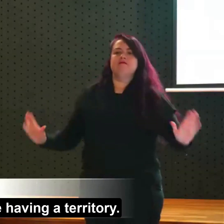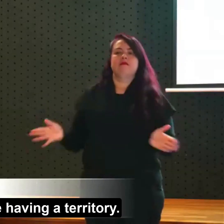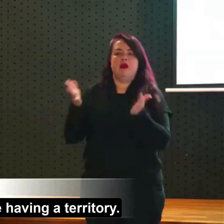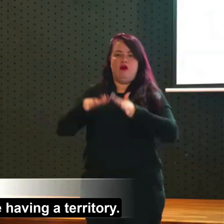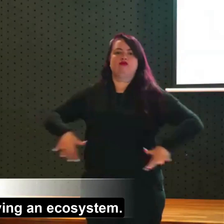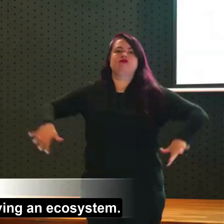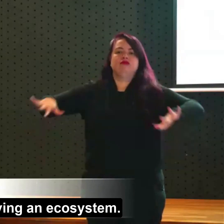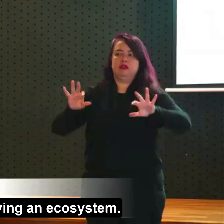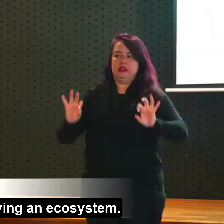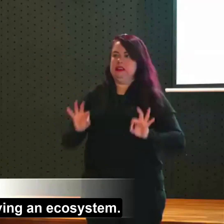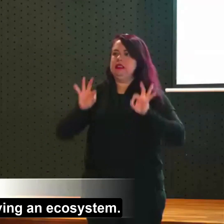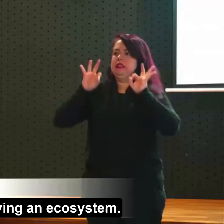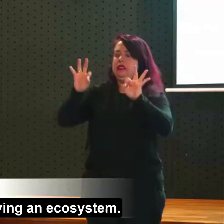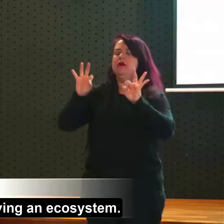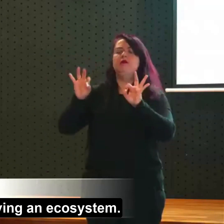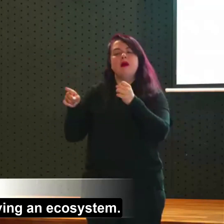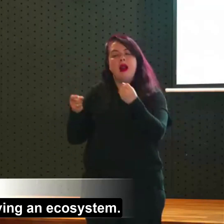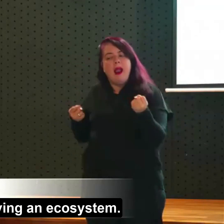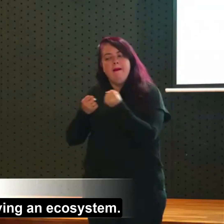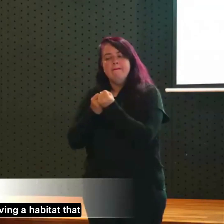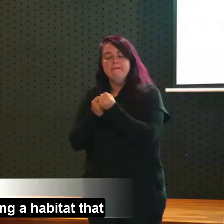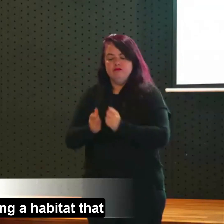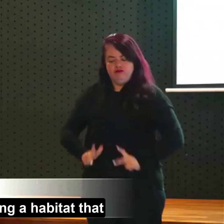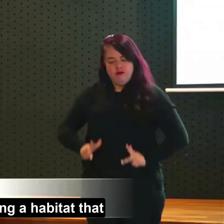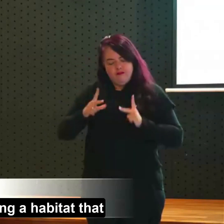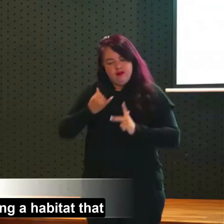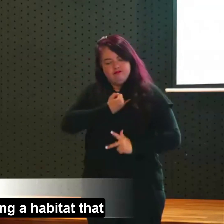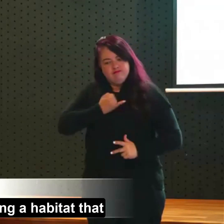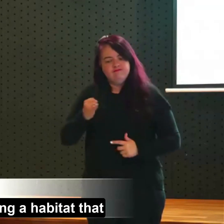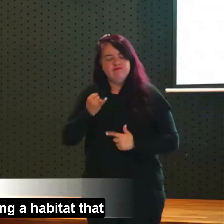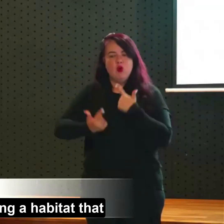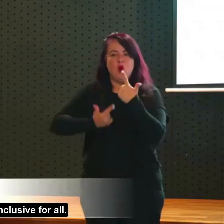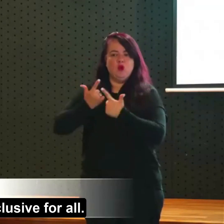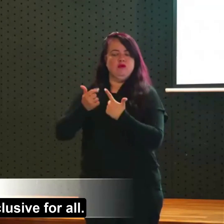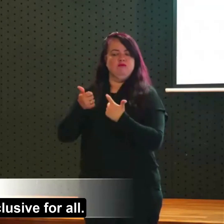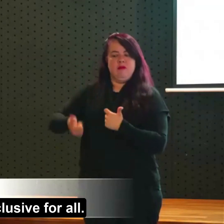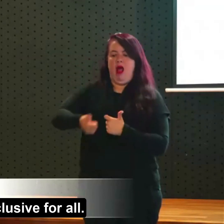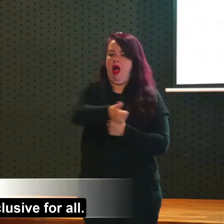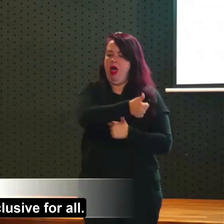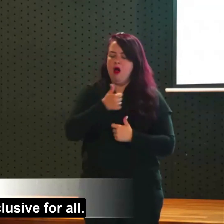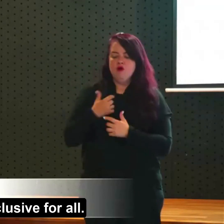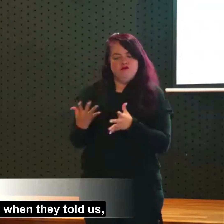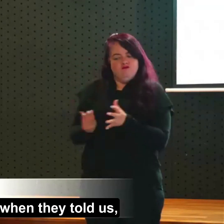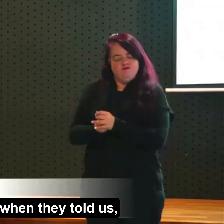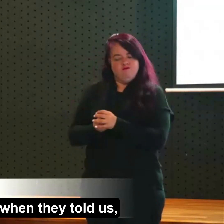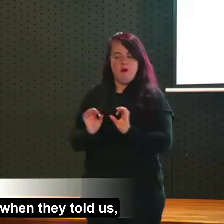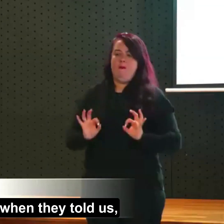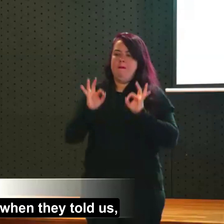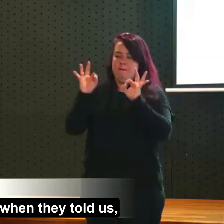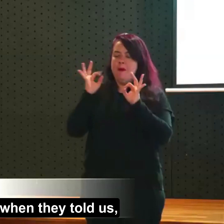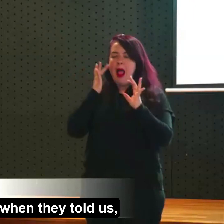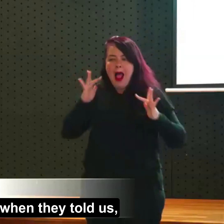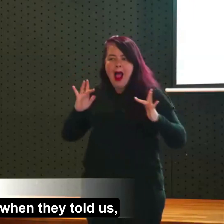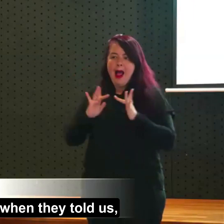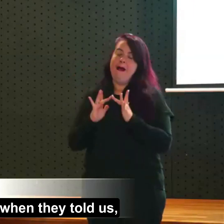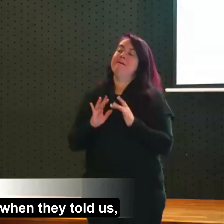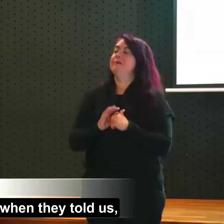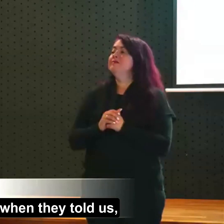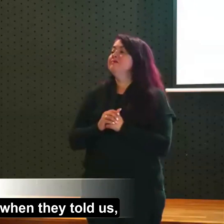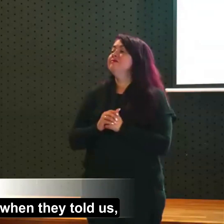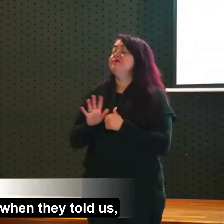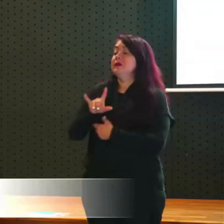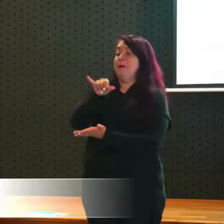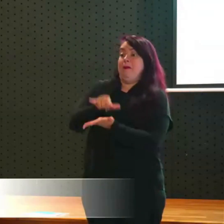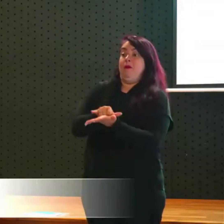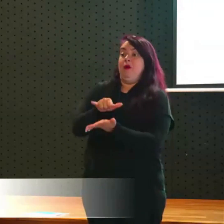having a territory, we're having an ecosystem, we're having a habitat that is inclusive for all. But that's why when